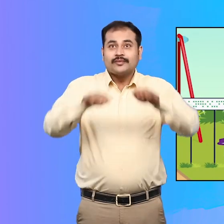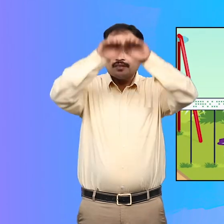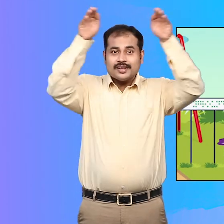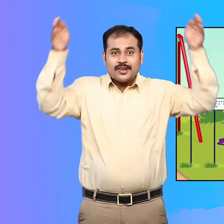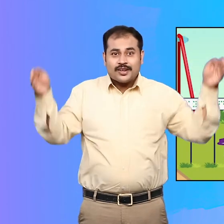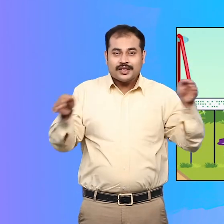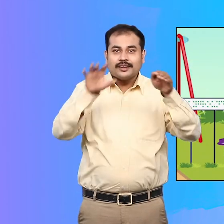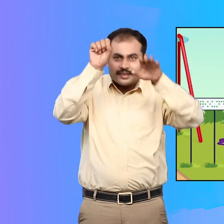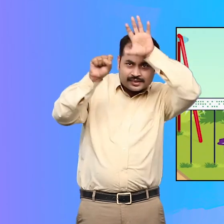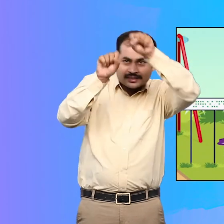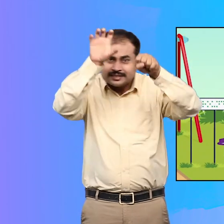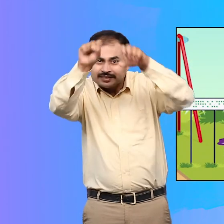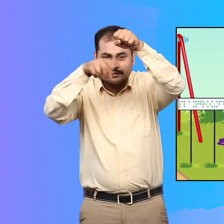roller table,